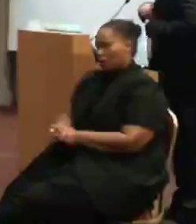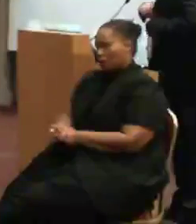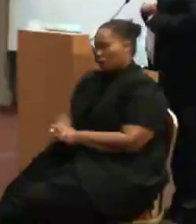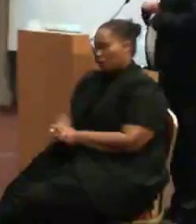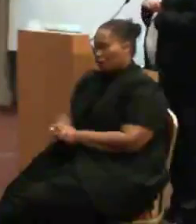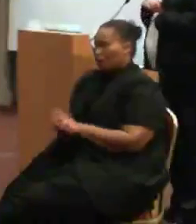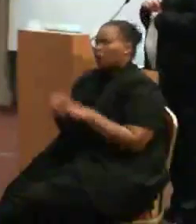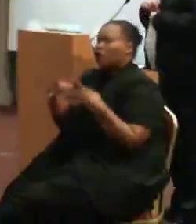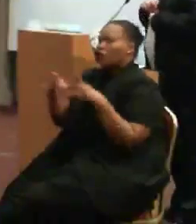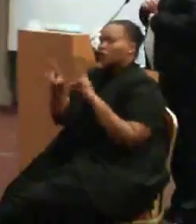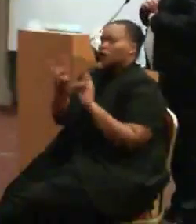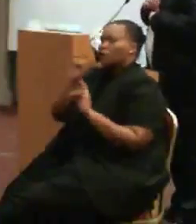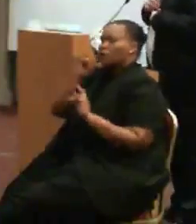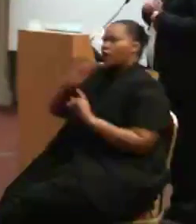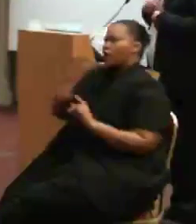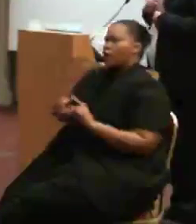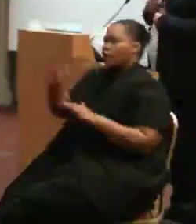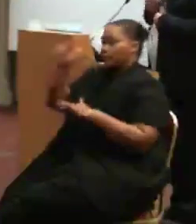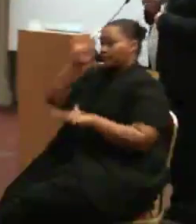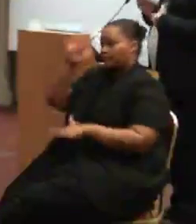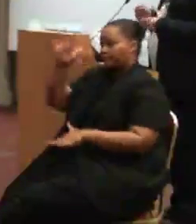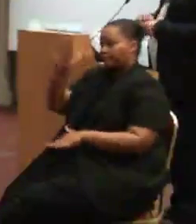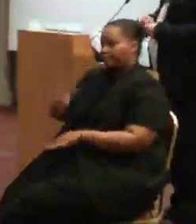Madam Chair, ladies and gentlemen, good morning.